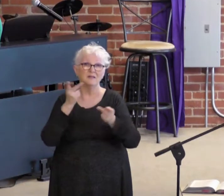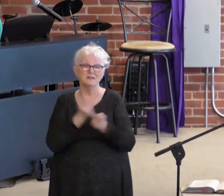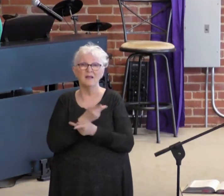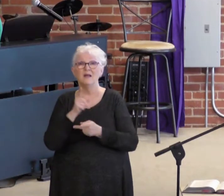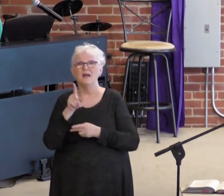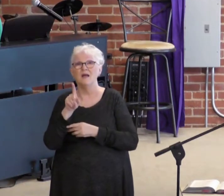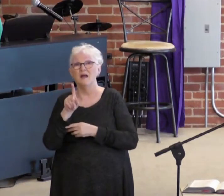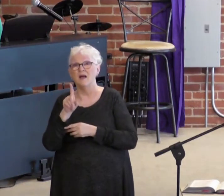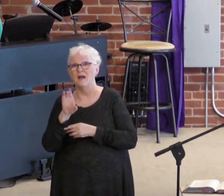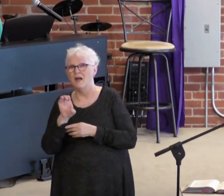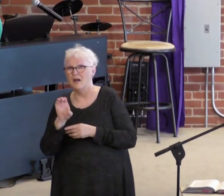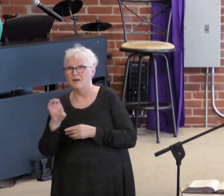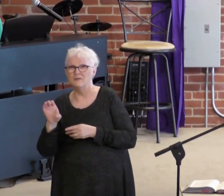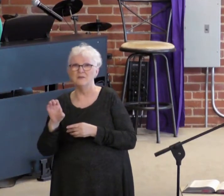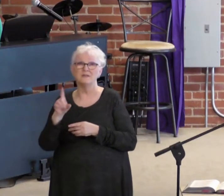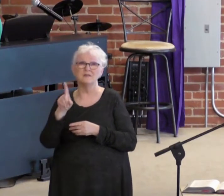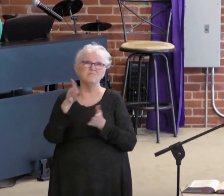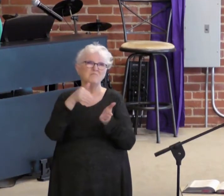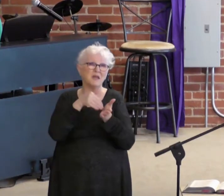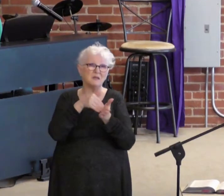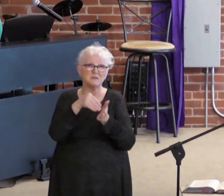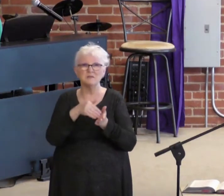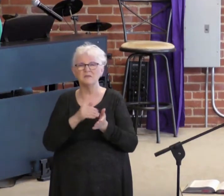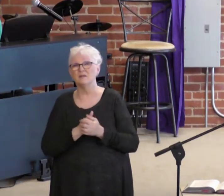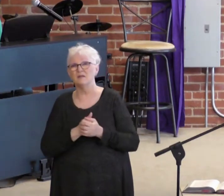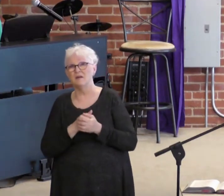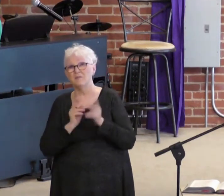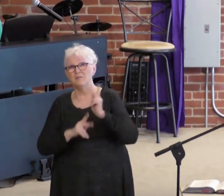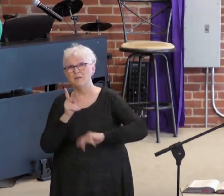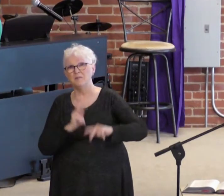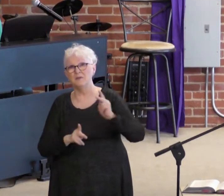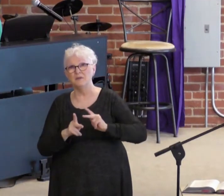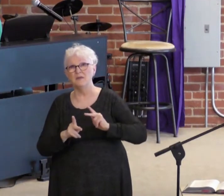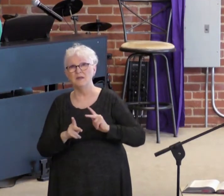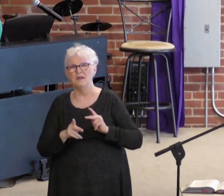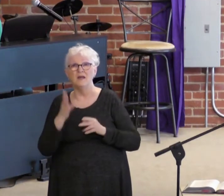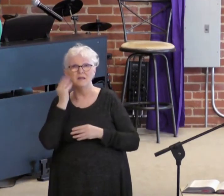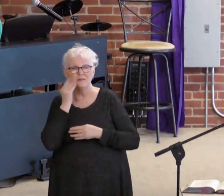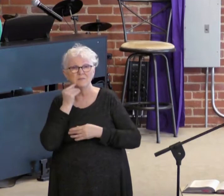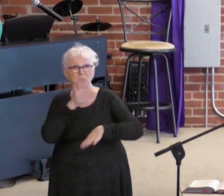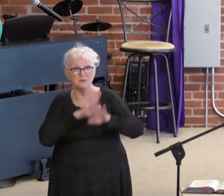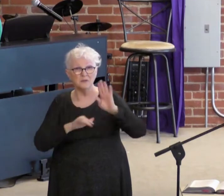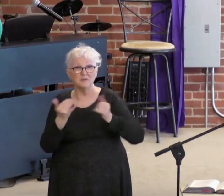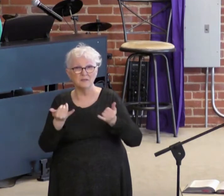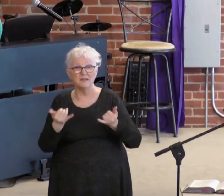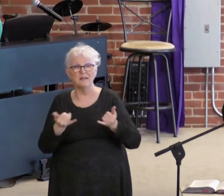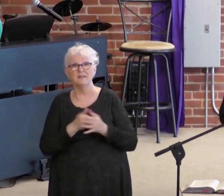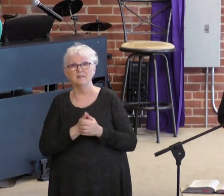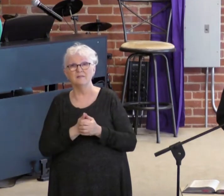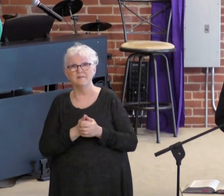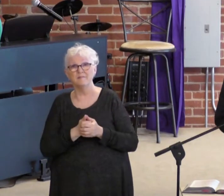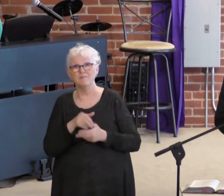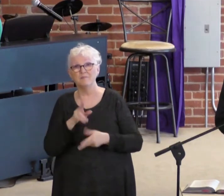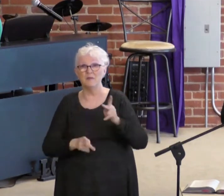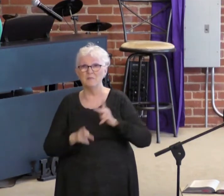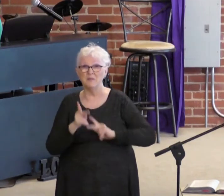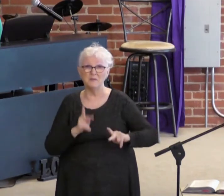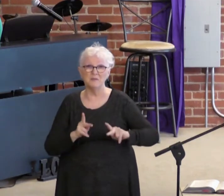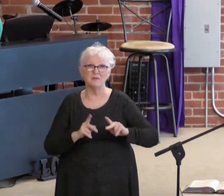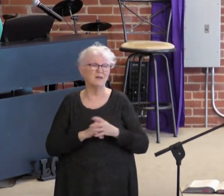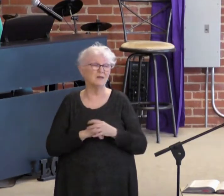hundreds of thousands of people in the world that are in trouble today. and, you know, the people that are just being